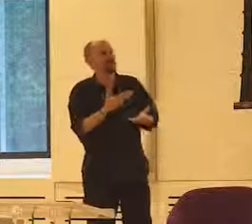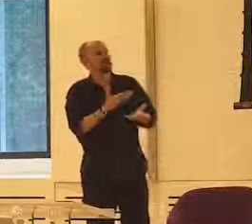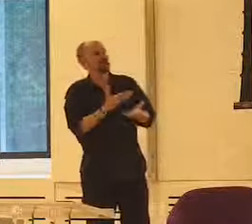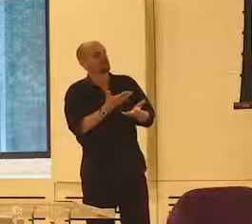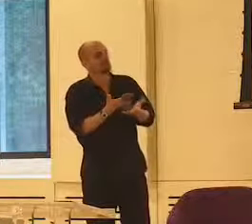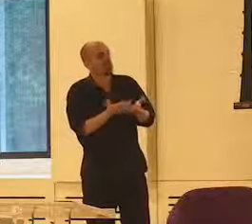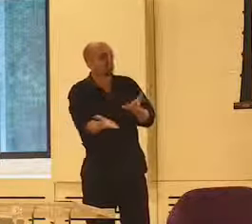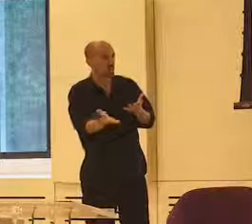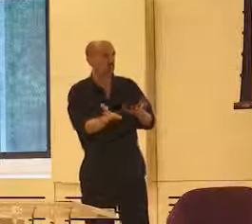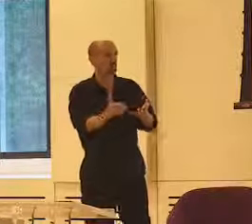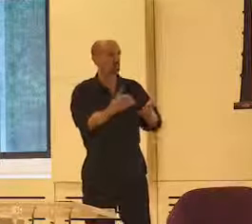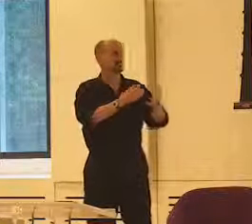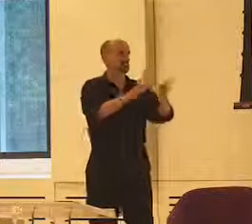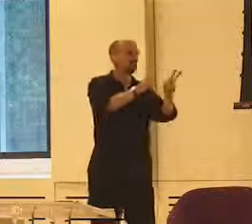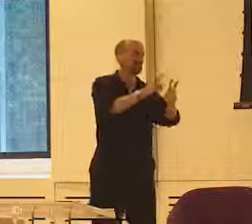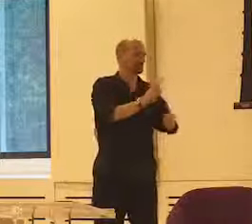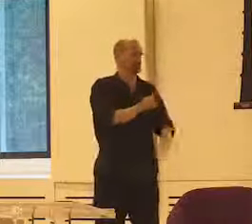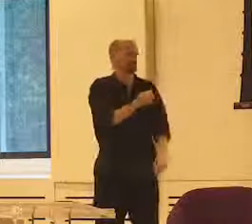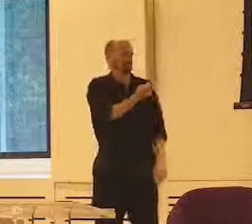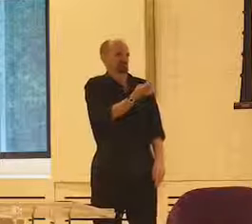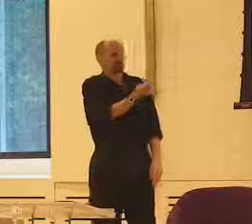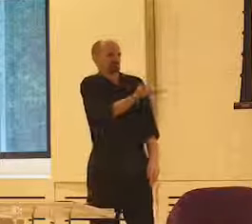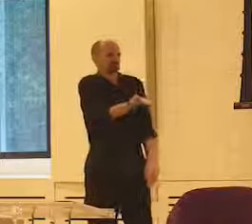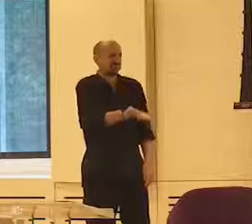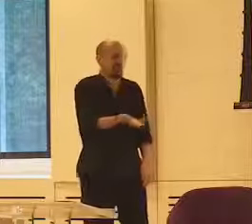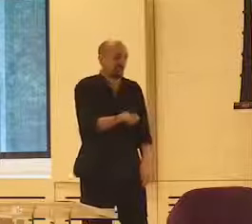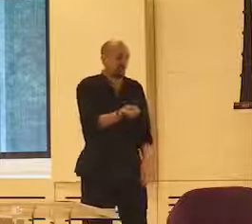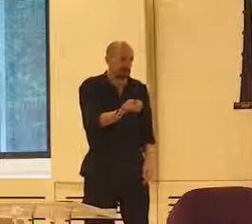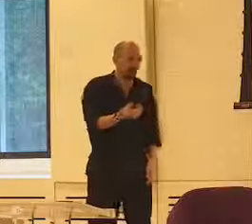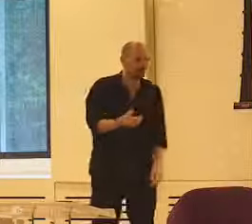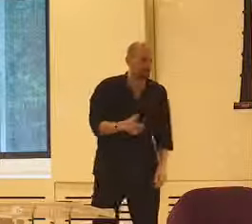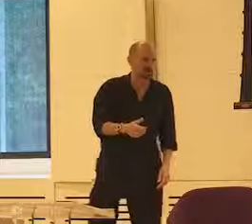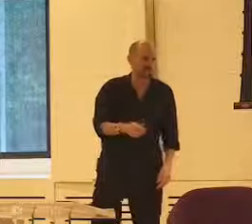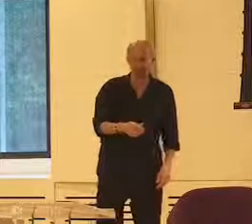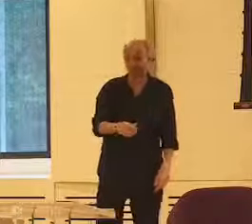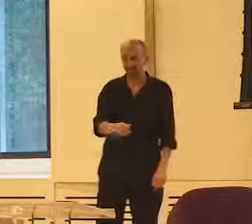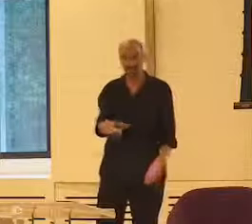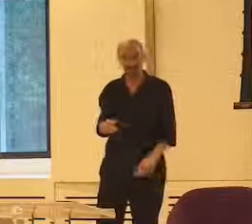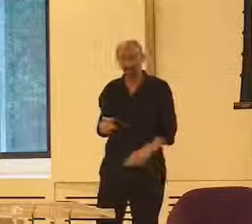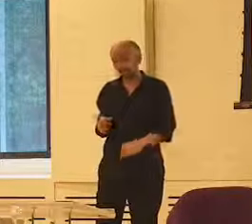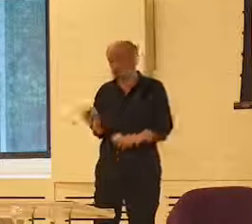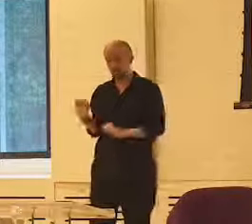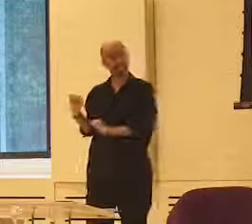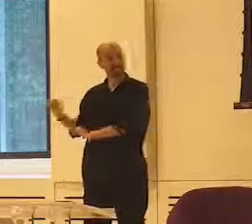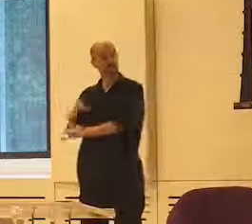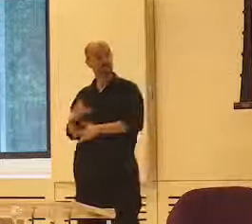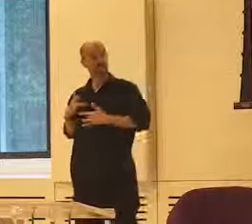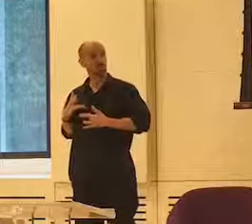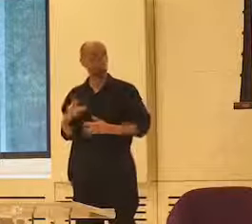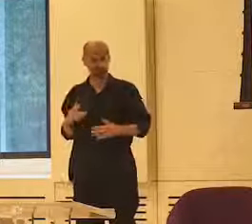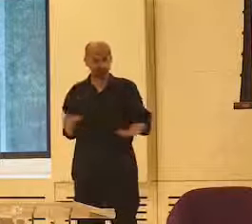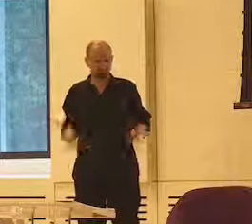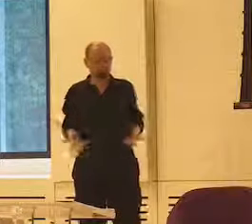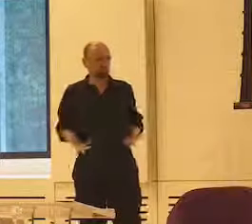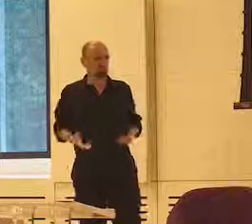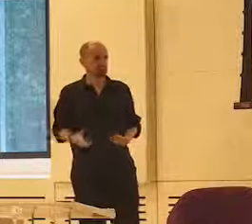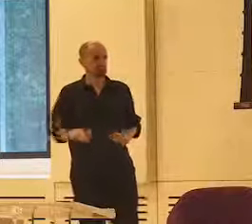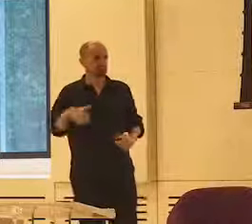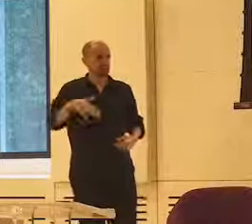the CAB. And of course, interpreting provision is scarce. And his view